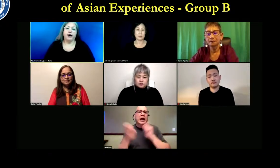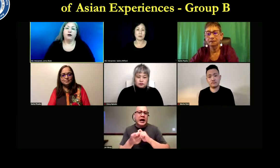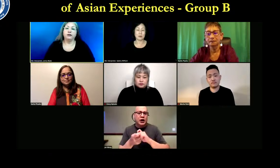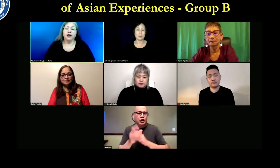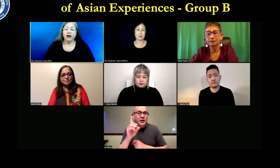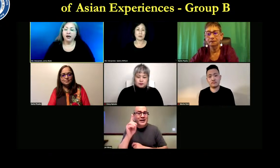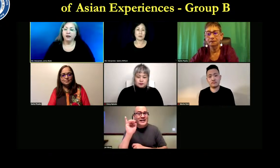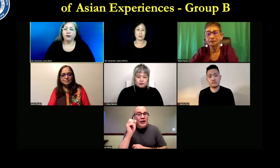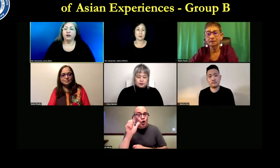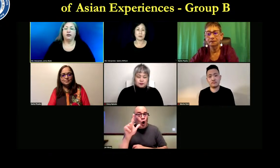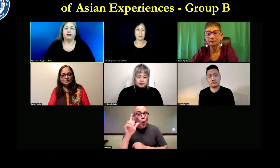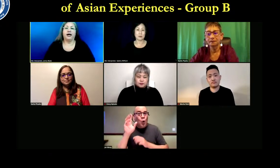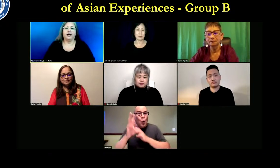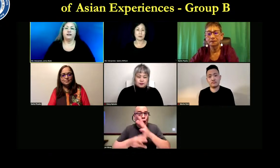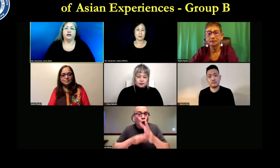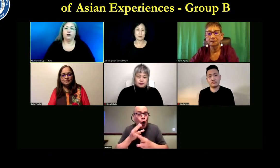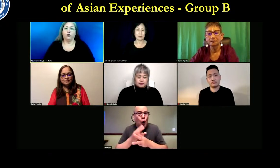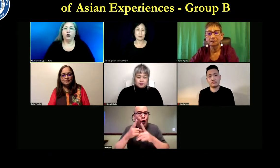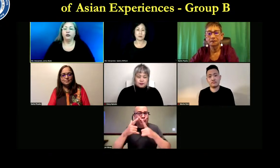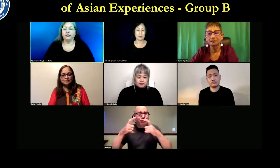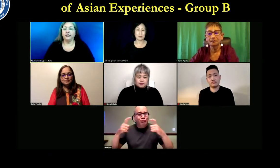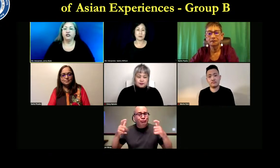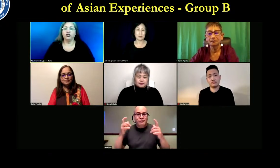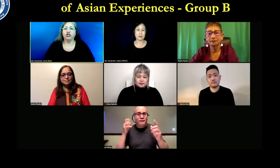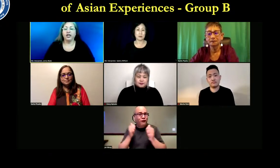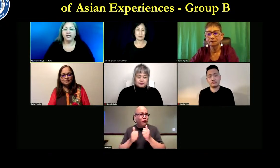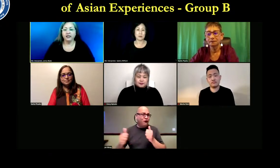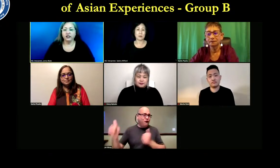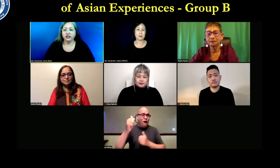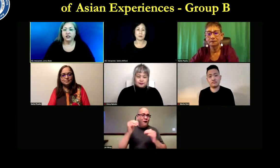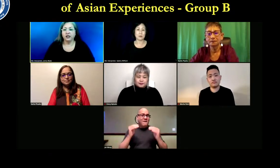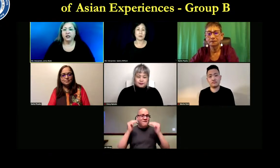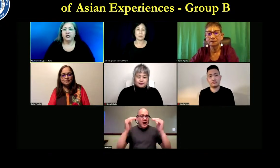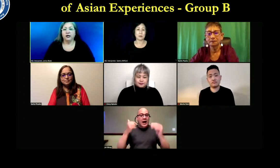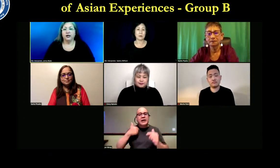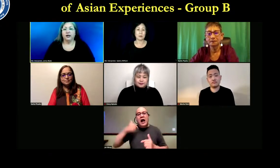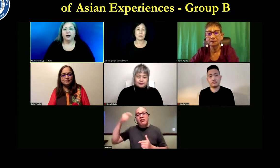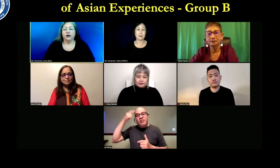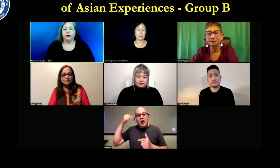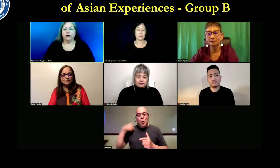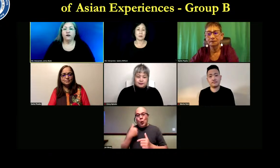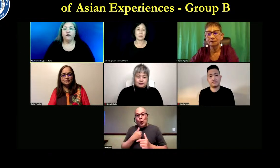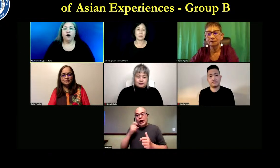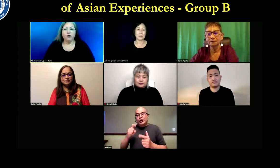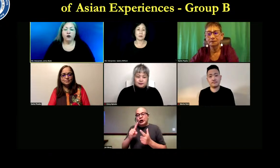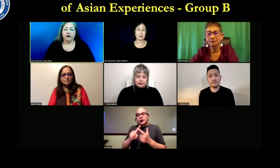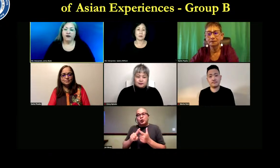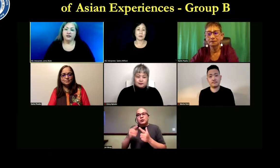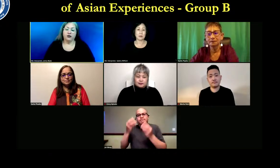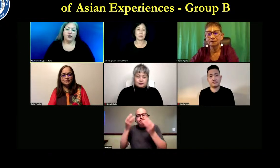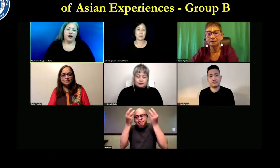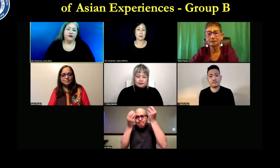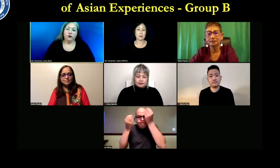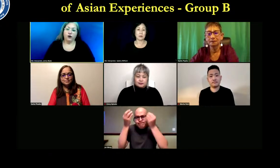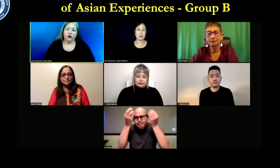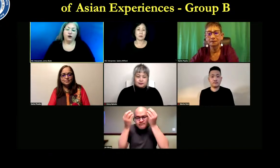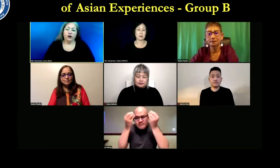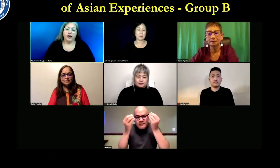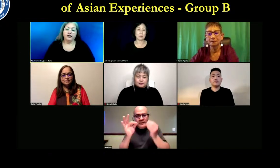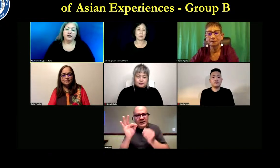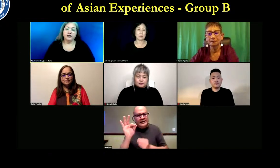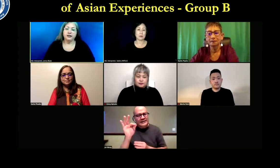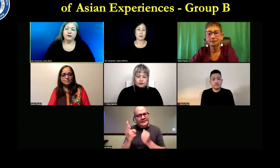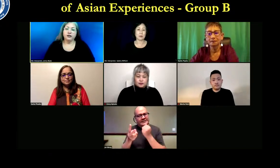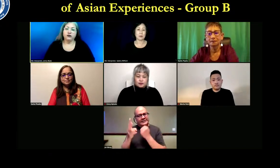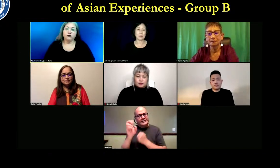it's about time that the world needs to change. We're far more advanced than we ever were.